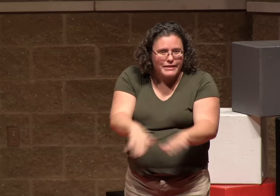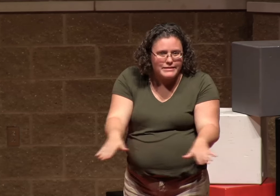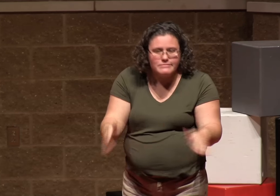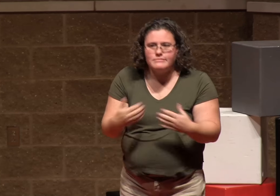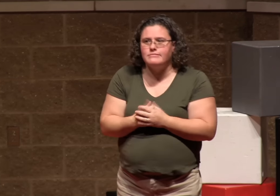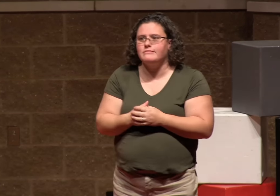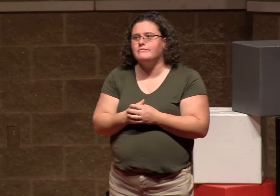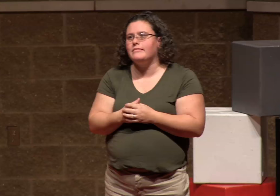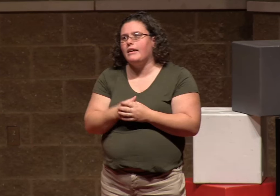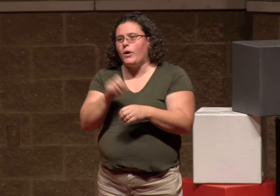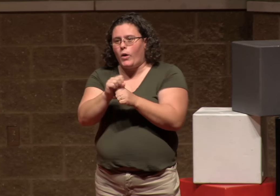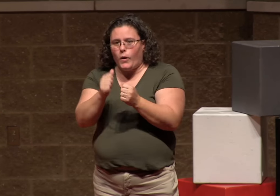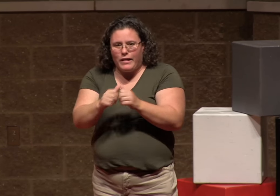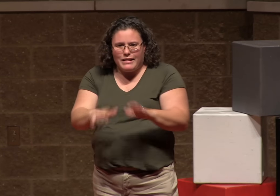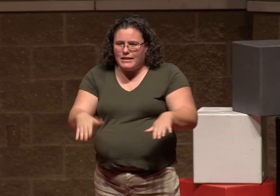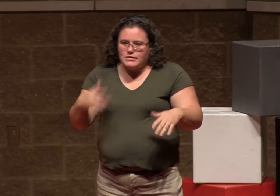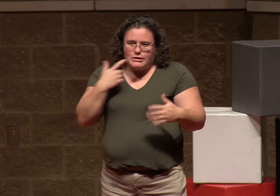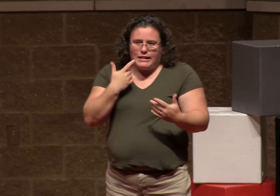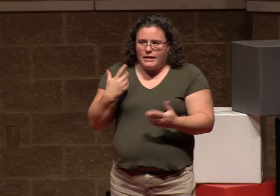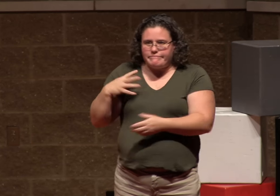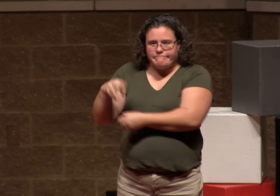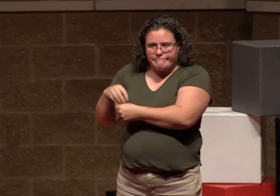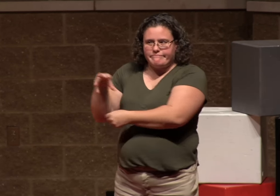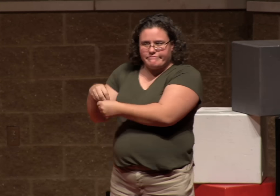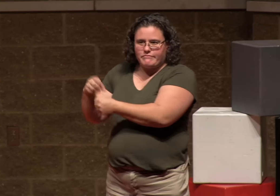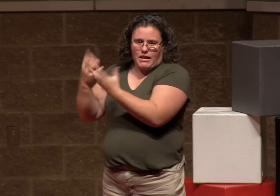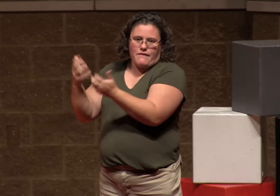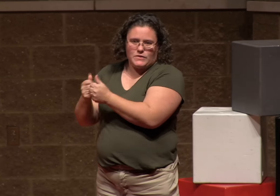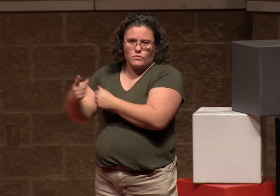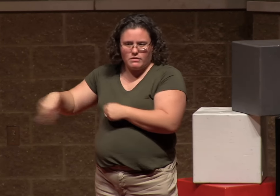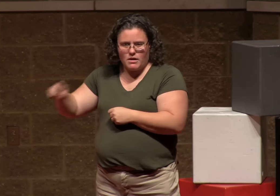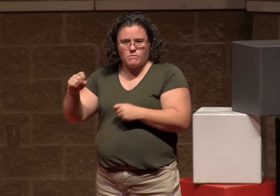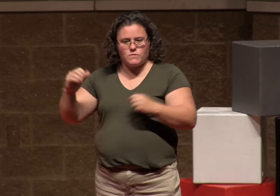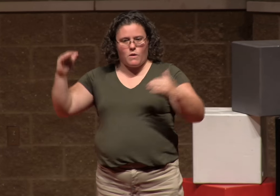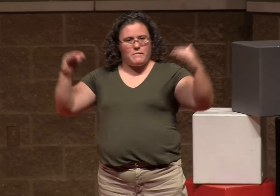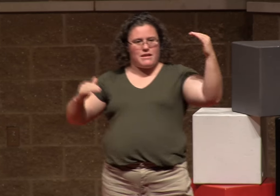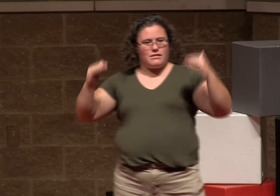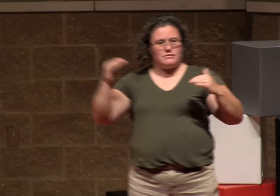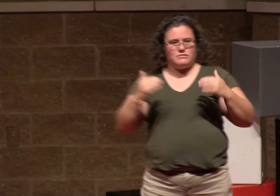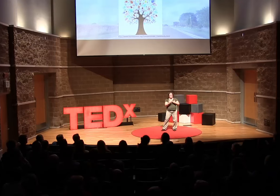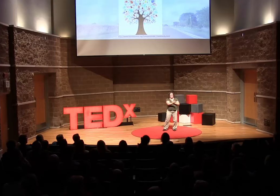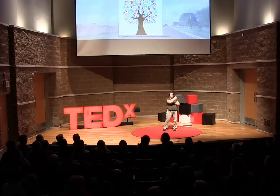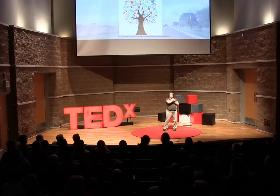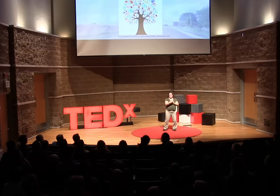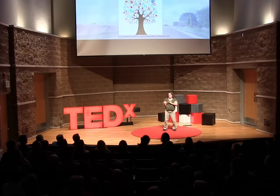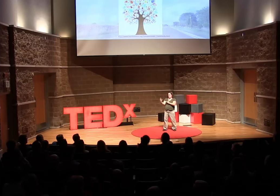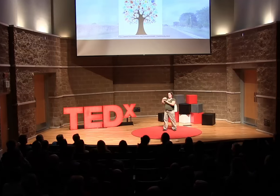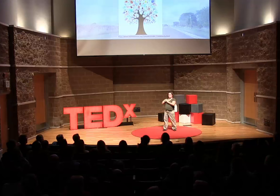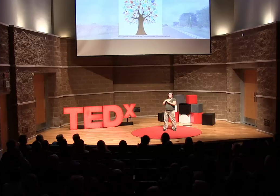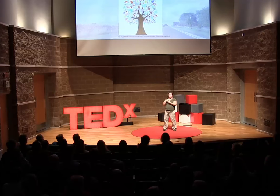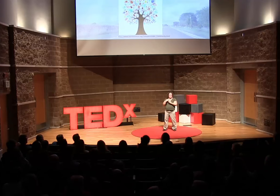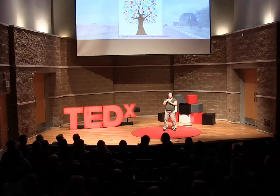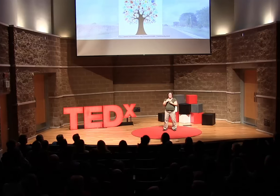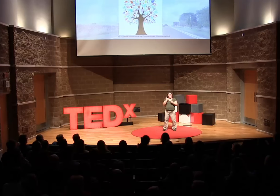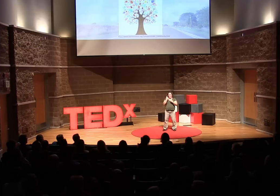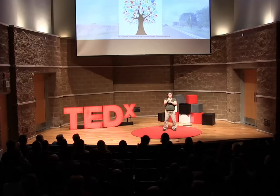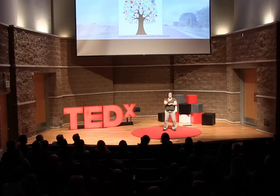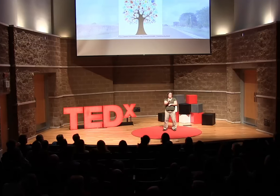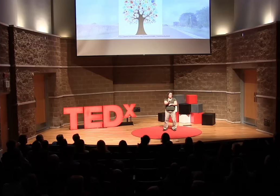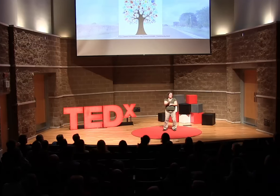I went to the library and signed with kids. I mean, many different things. I was trying to balance being involved